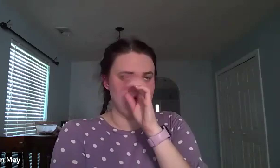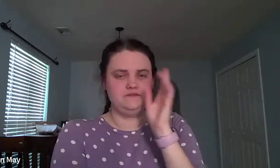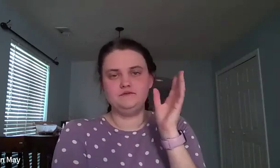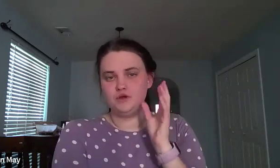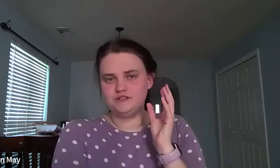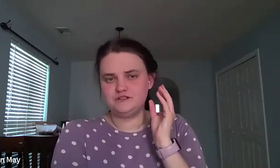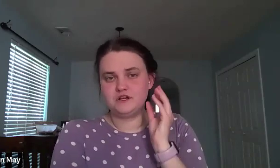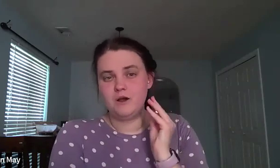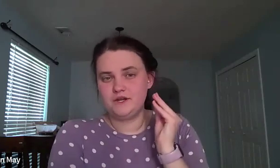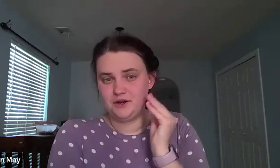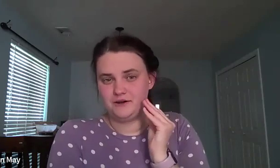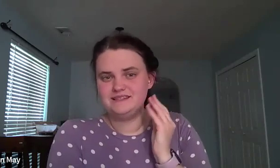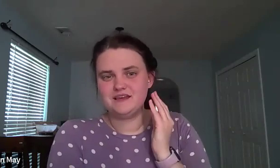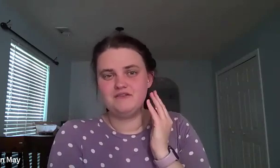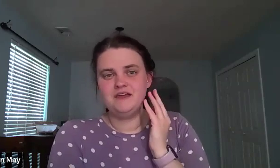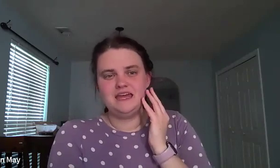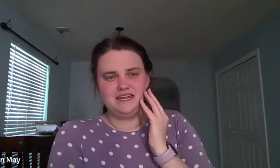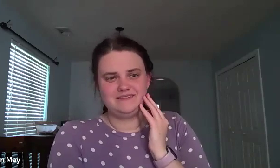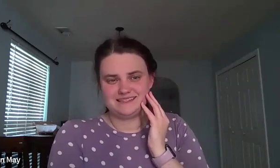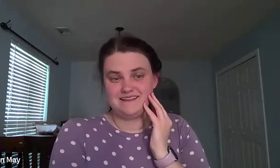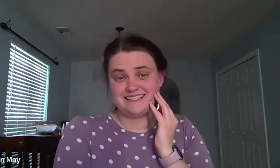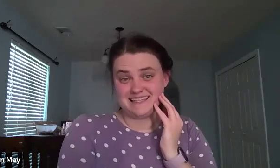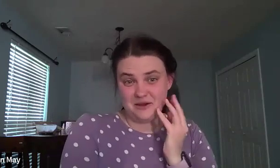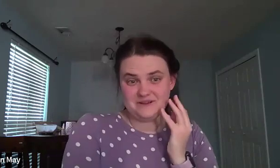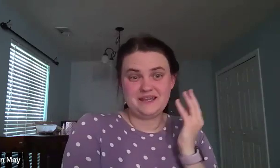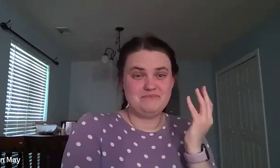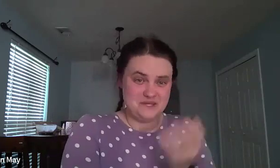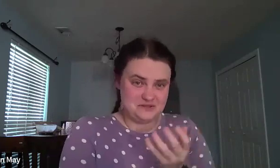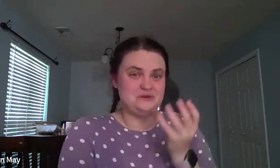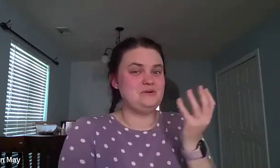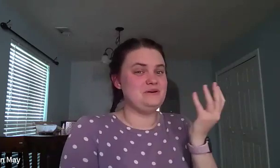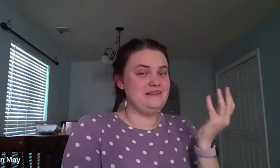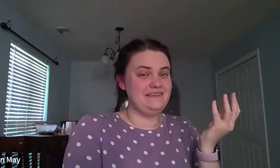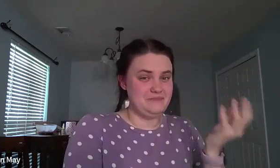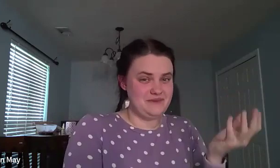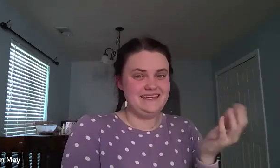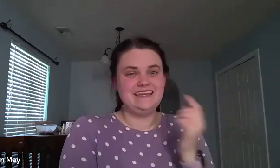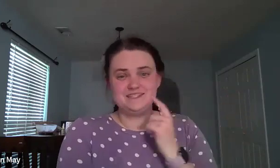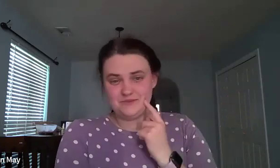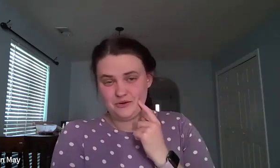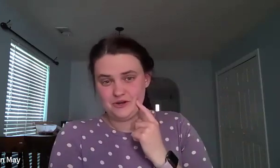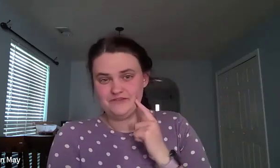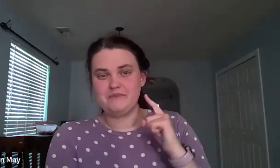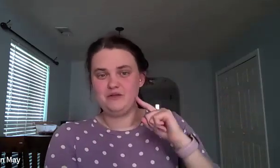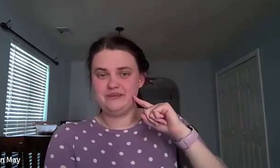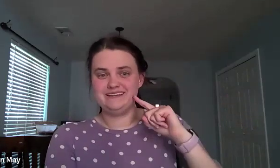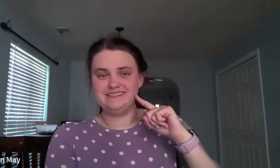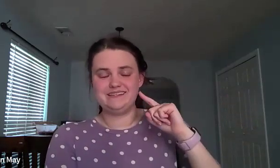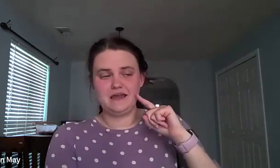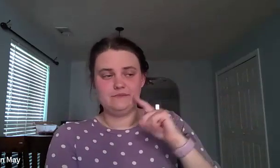If you notice, there's a common occurrence of anything that's kind of like sour, like a pickle or a lemon. It's gonna be in the corner of your mouth because I'm gonna